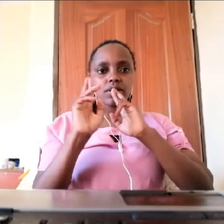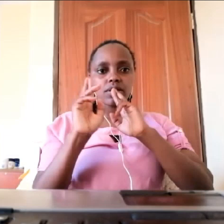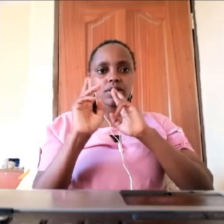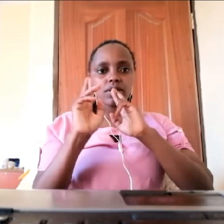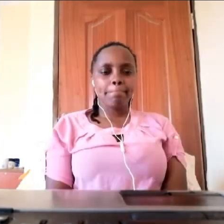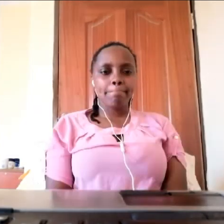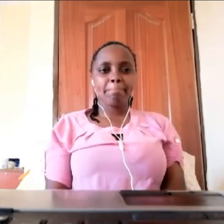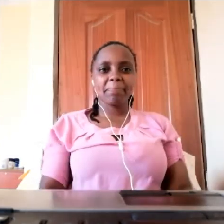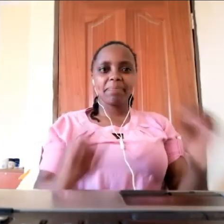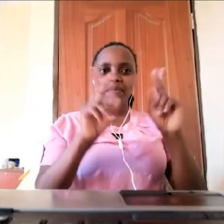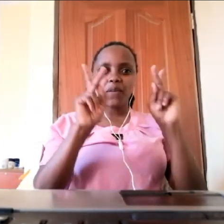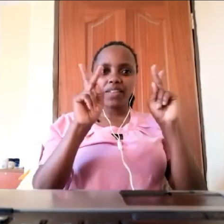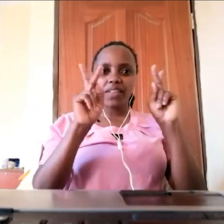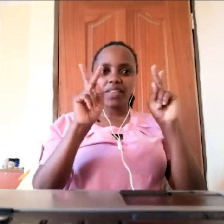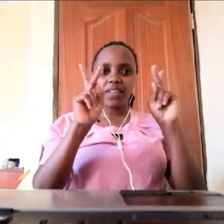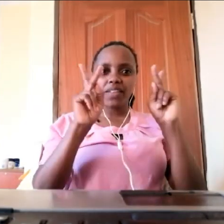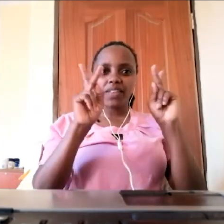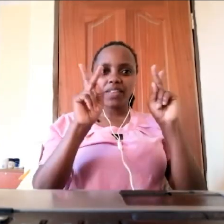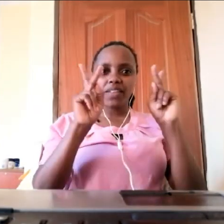Okay.